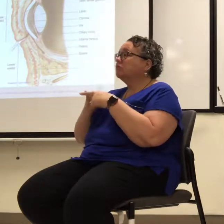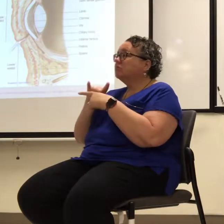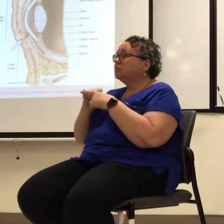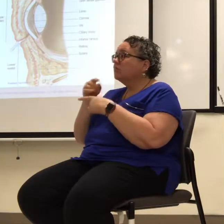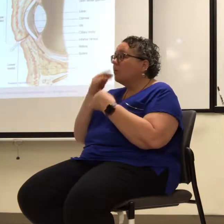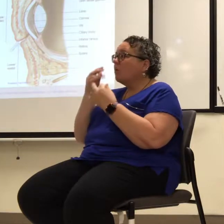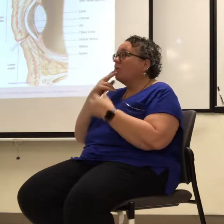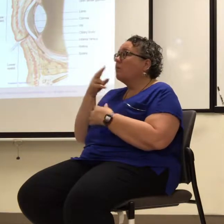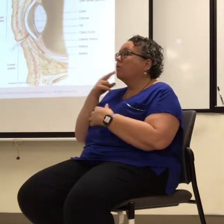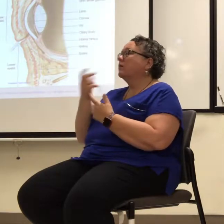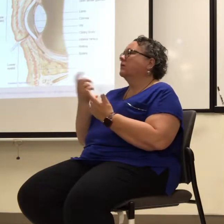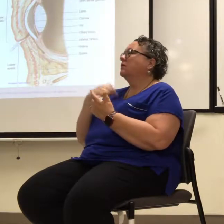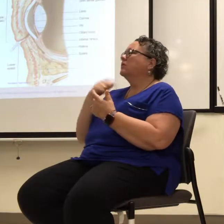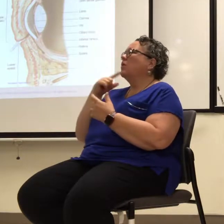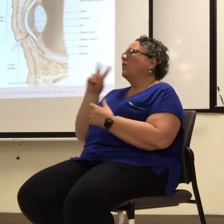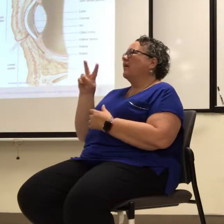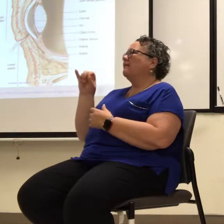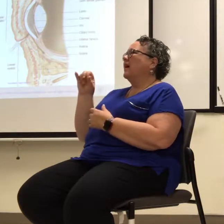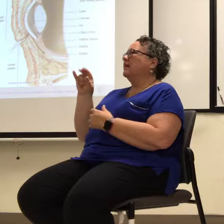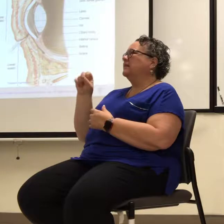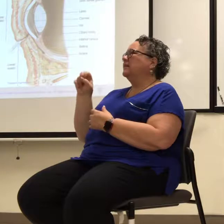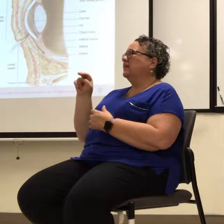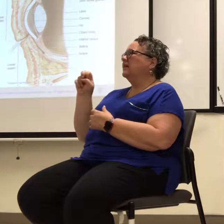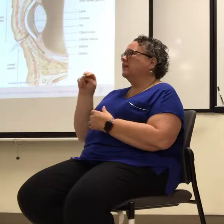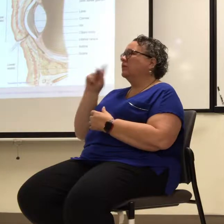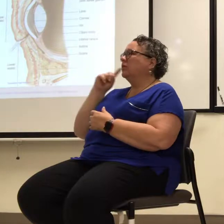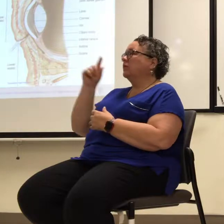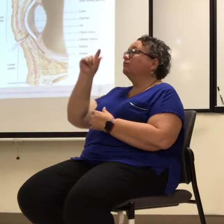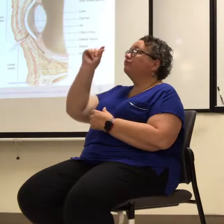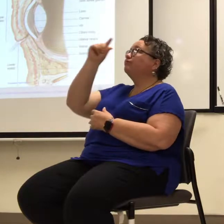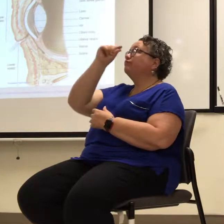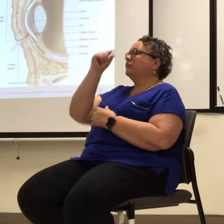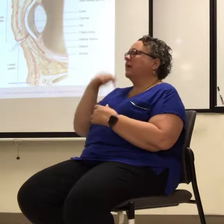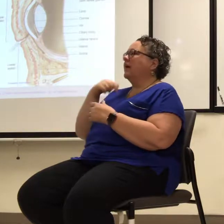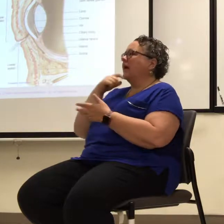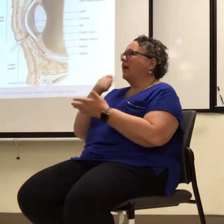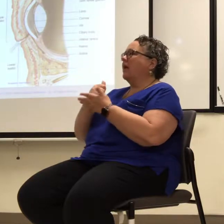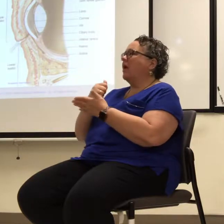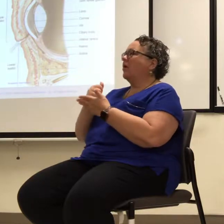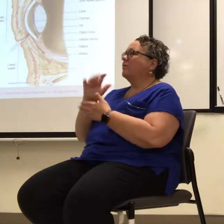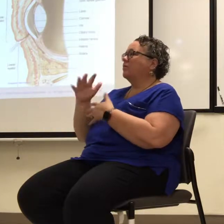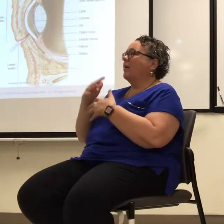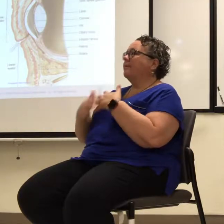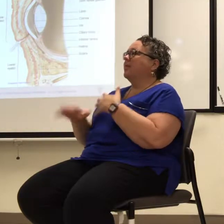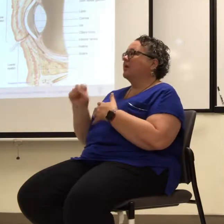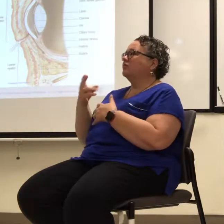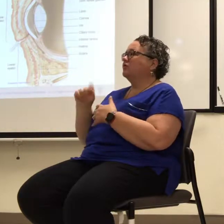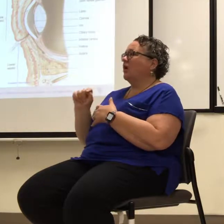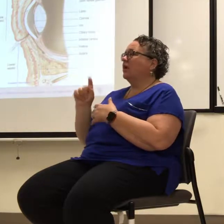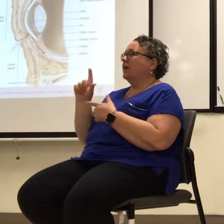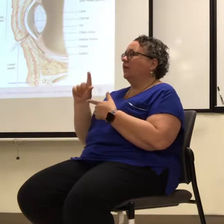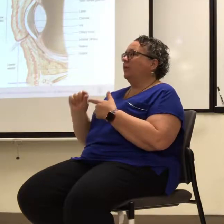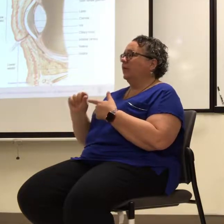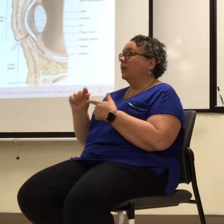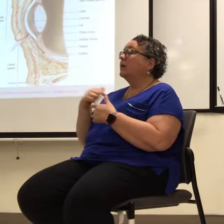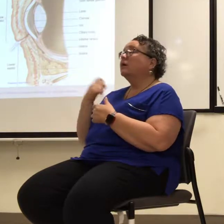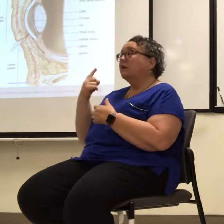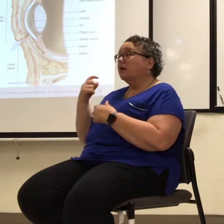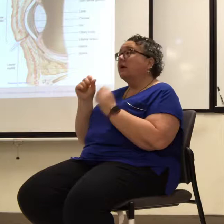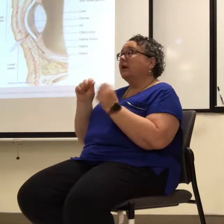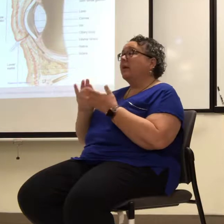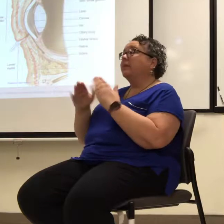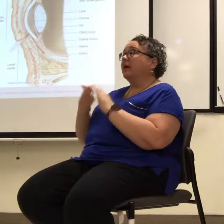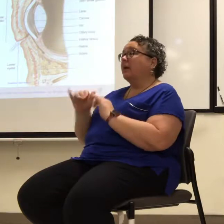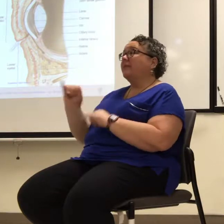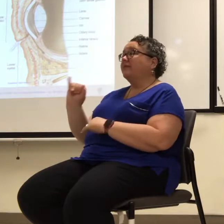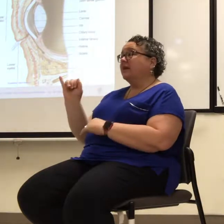So you just take some Visine. Visine is basically a vasoconstrictor eye drops that can kind of get rid of your bloodshot eyes. It can get infected,